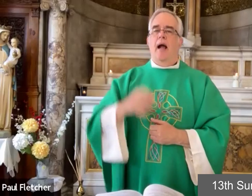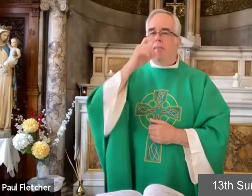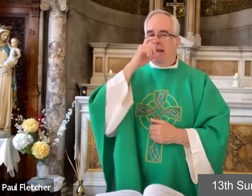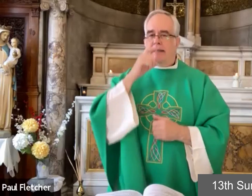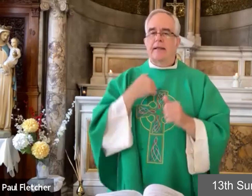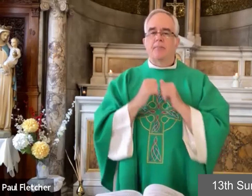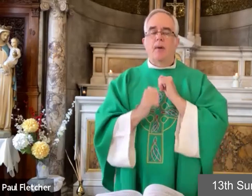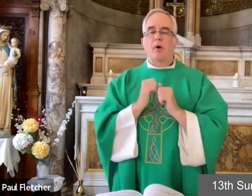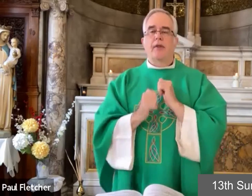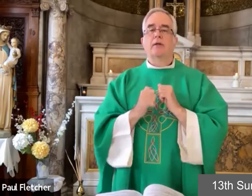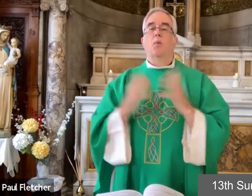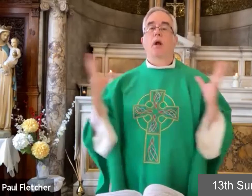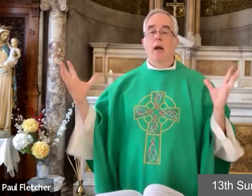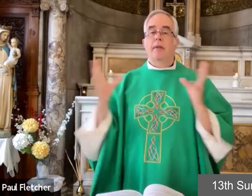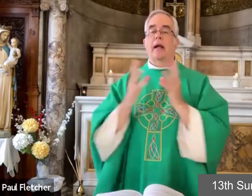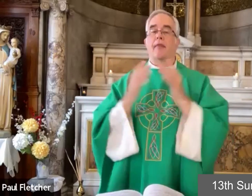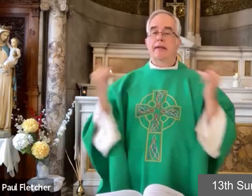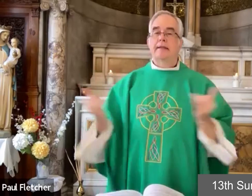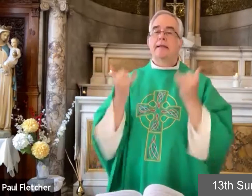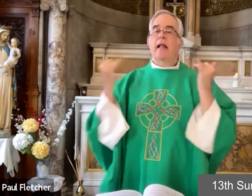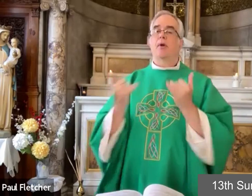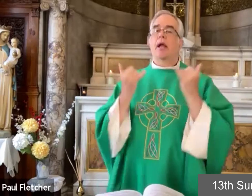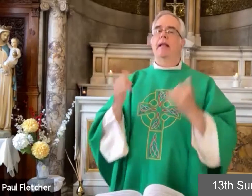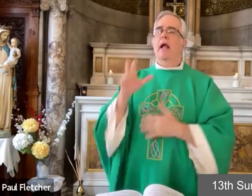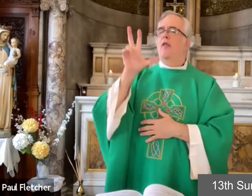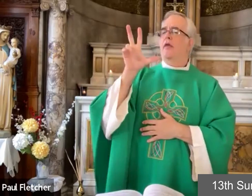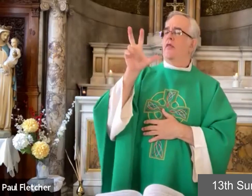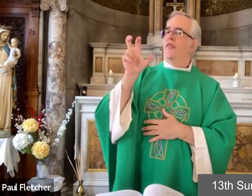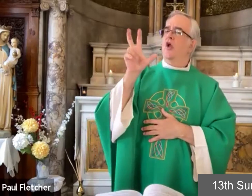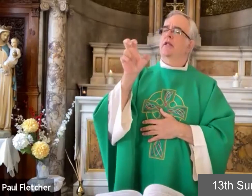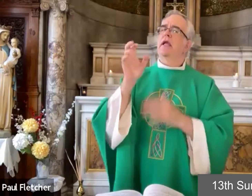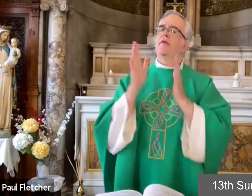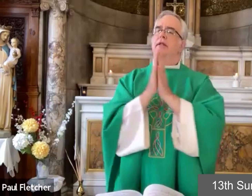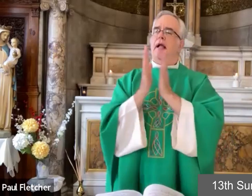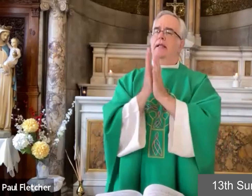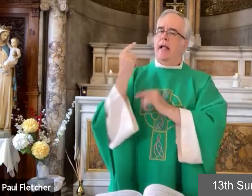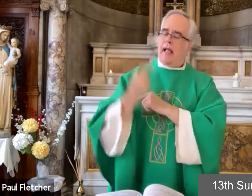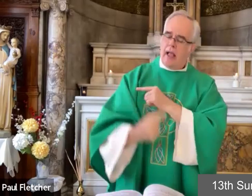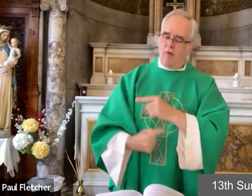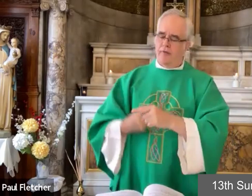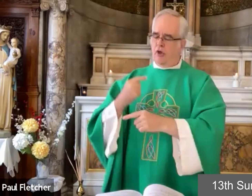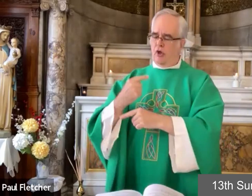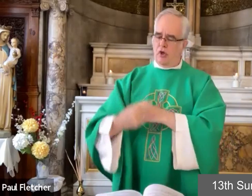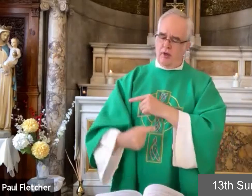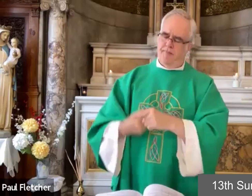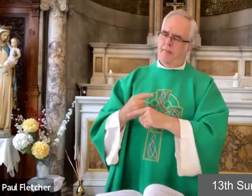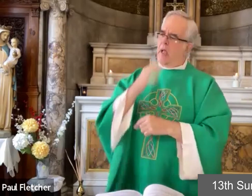My sisters, my brothers, we come together to celebrate the 13th Sunday of the year.